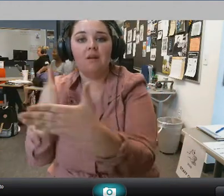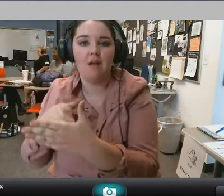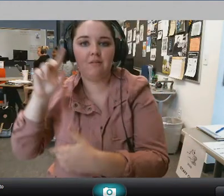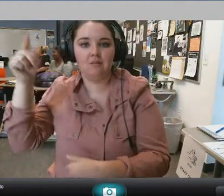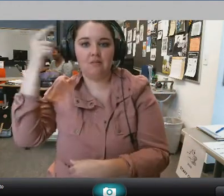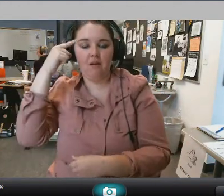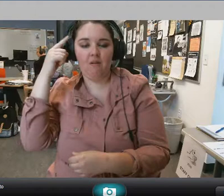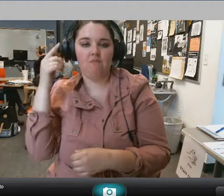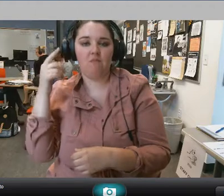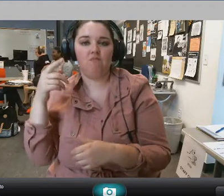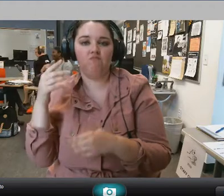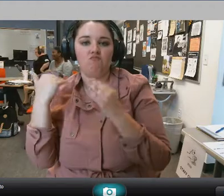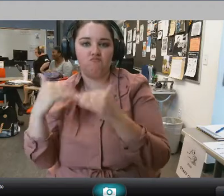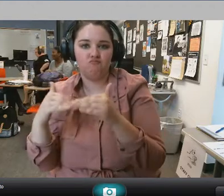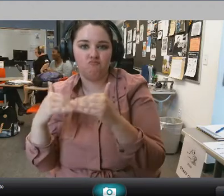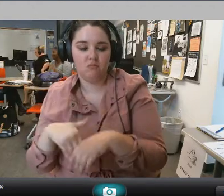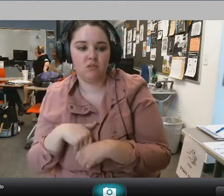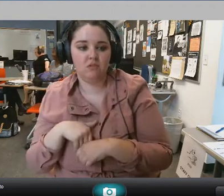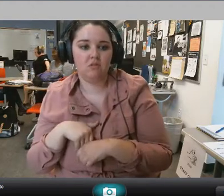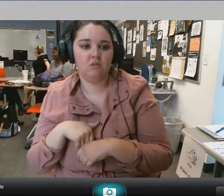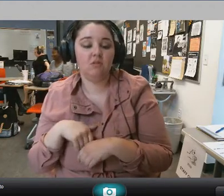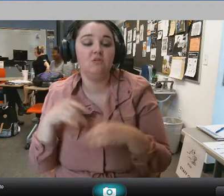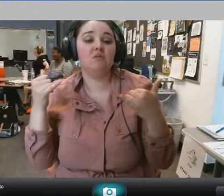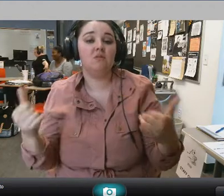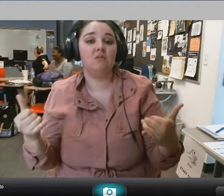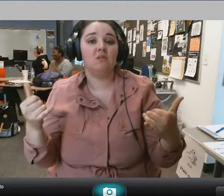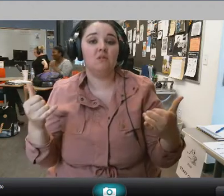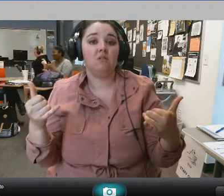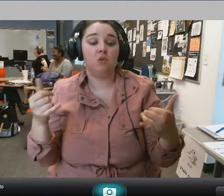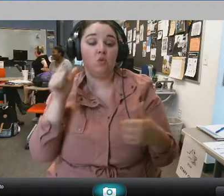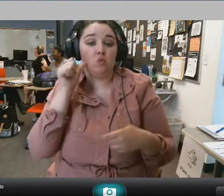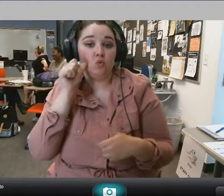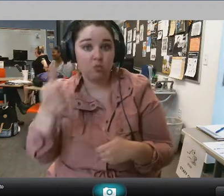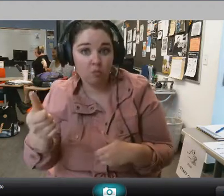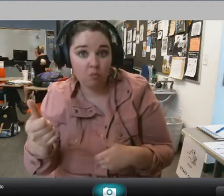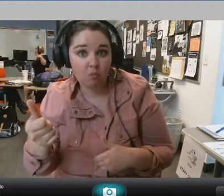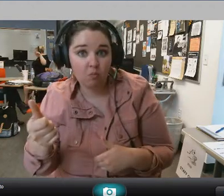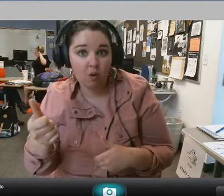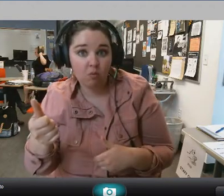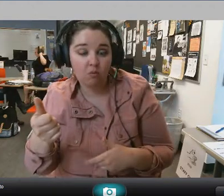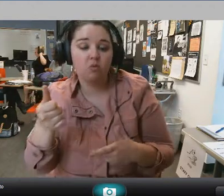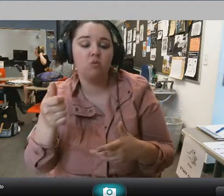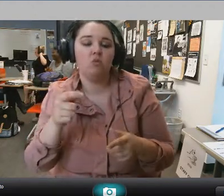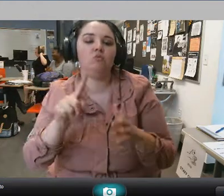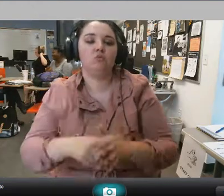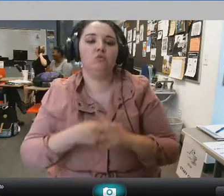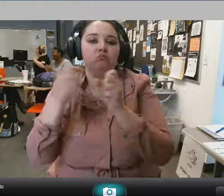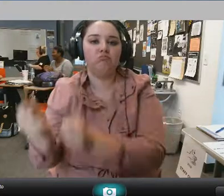So we will prepare this debate tomorrow when we come into class.